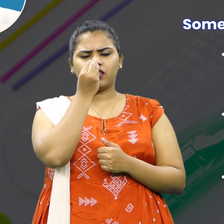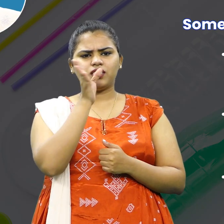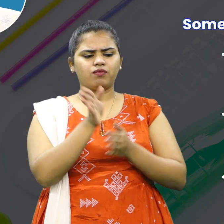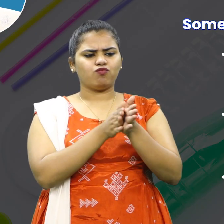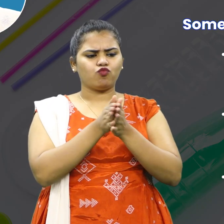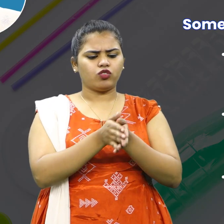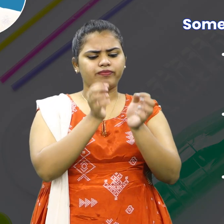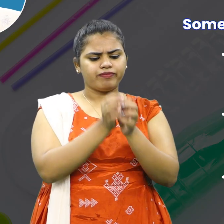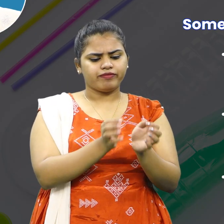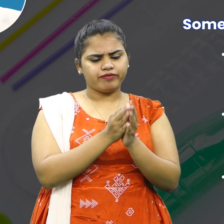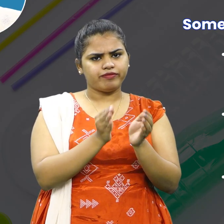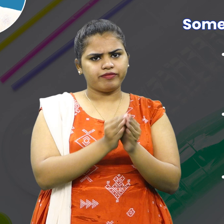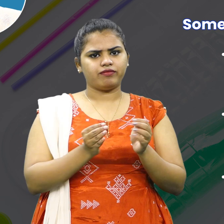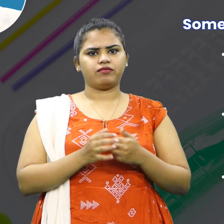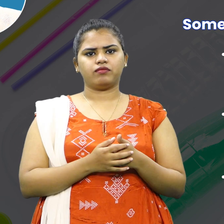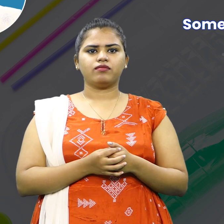also.